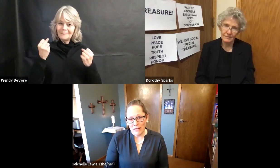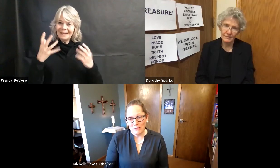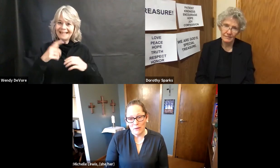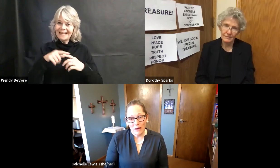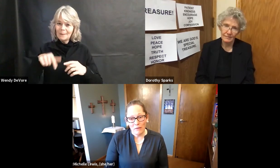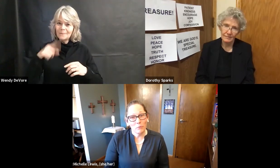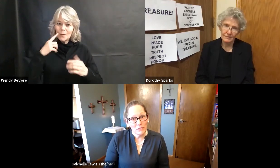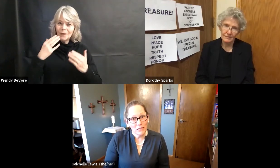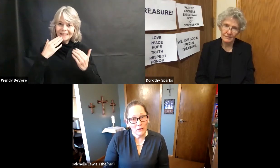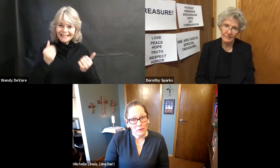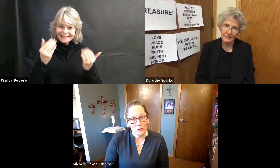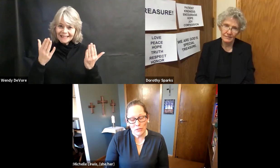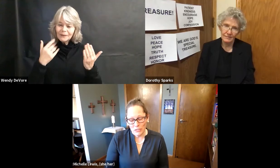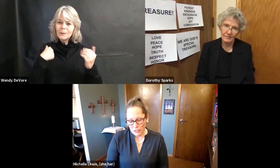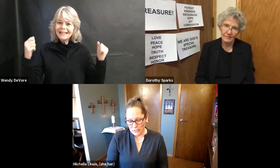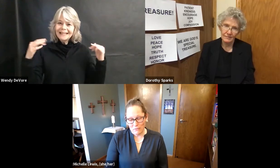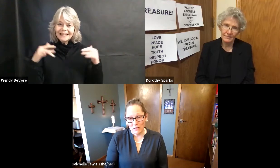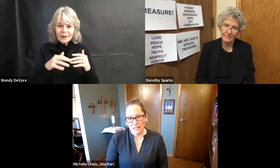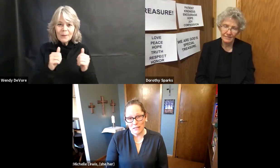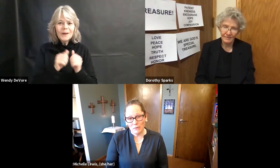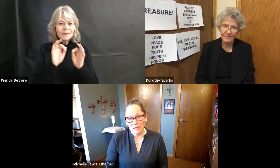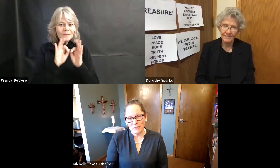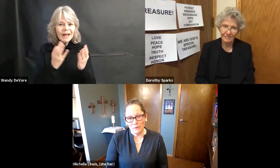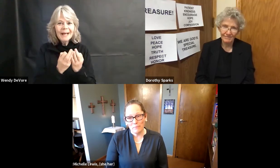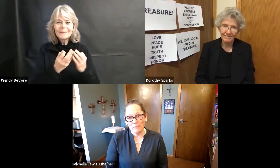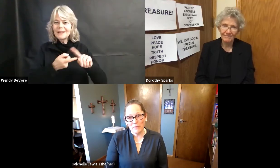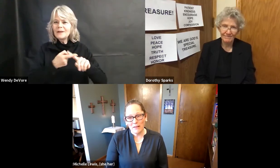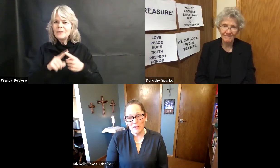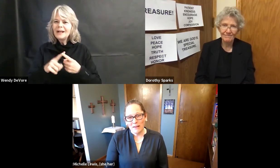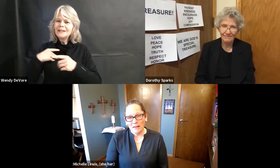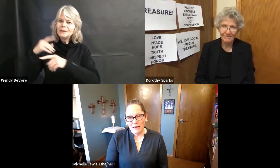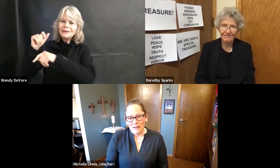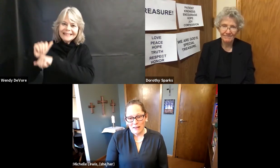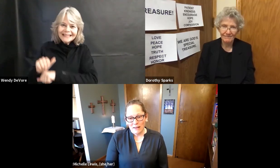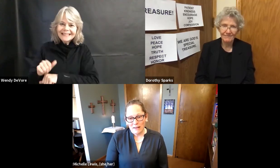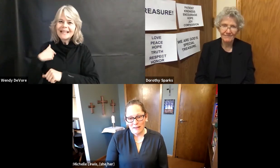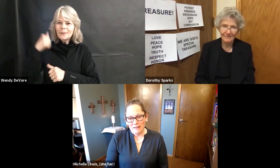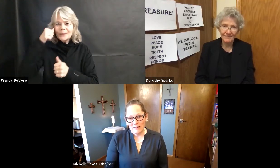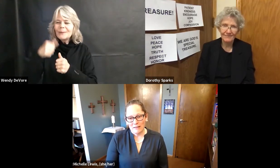or friends. We have particular traditions of things that we do.